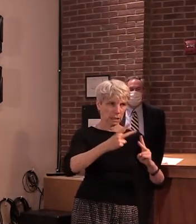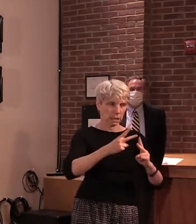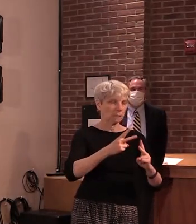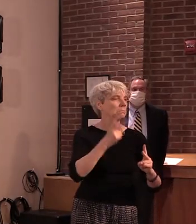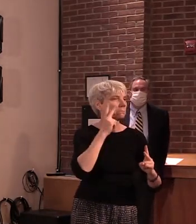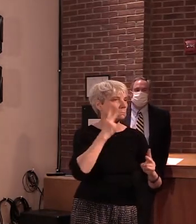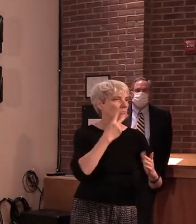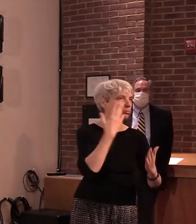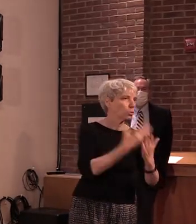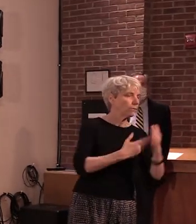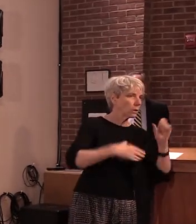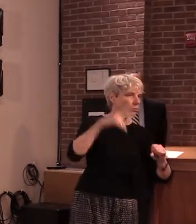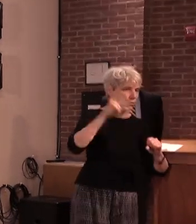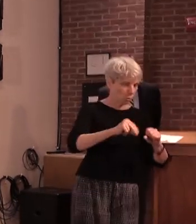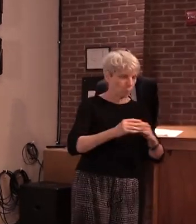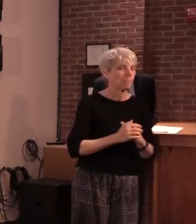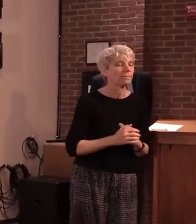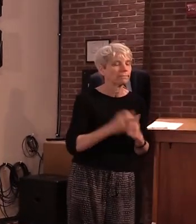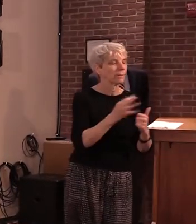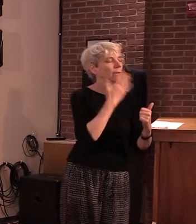Colin Mann, VT Digger.